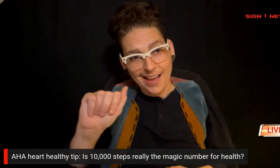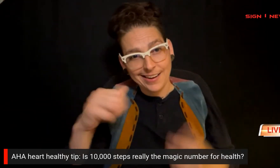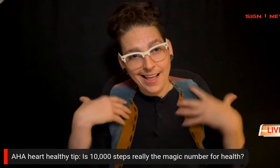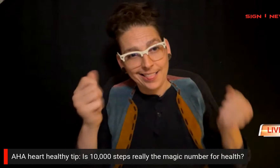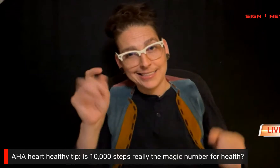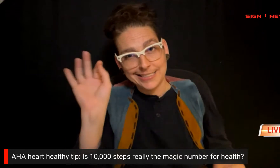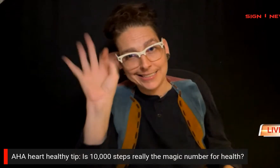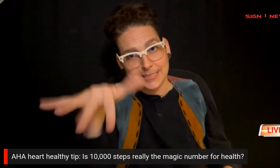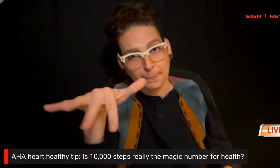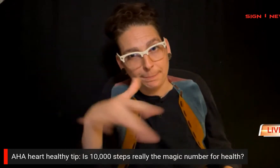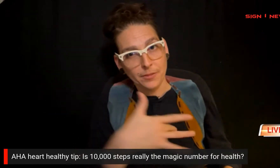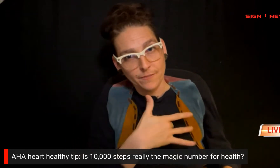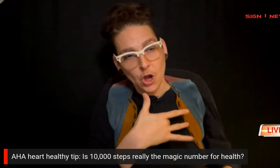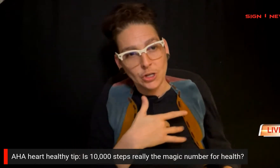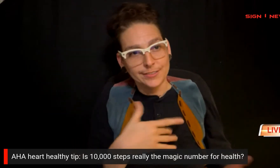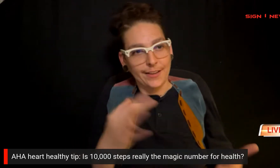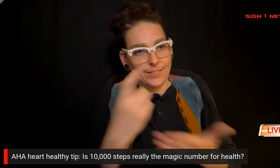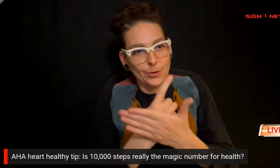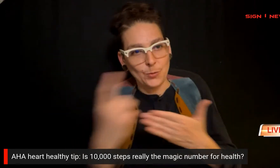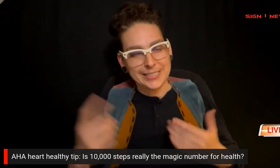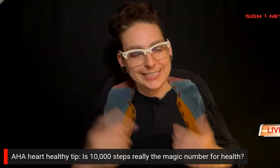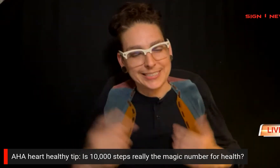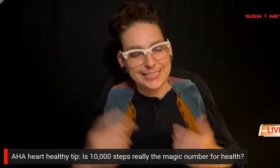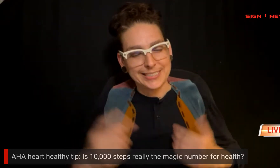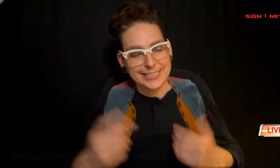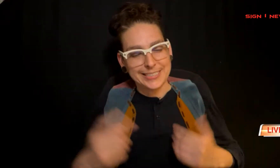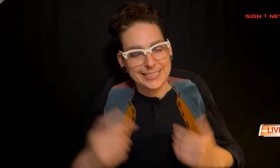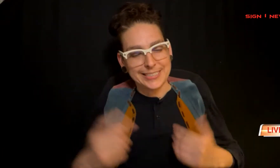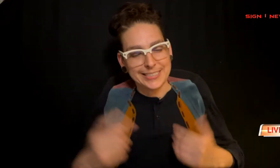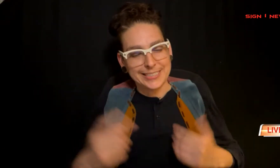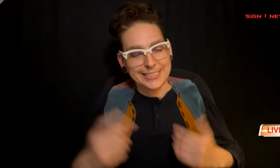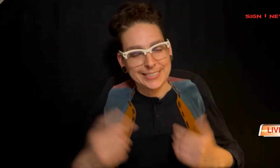And that is your heart health tip of the week.